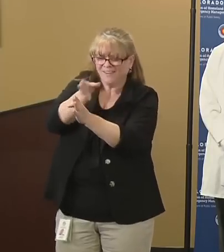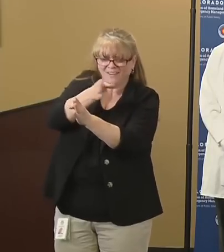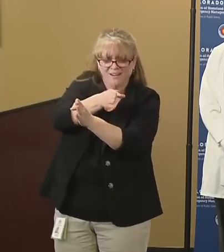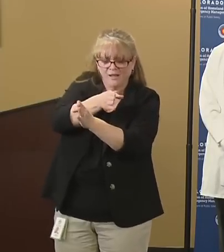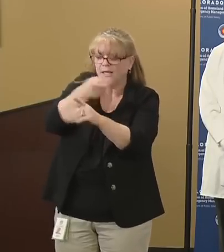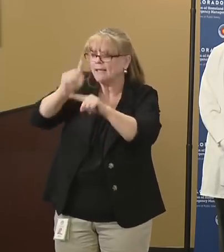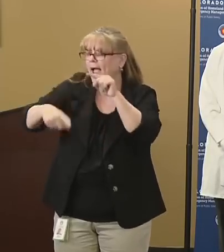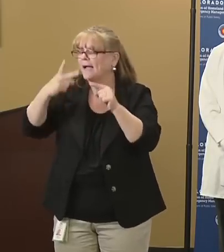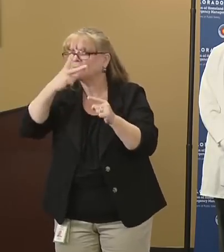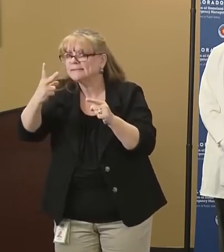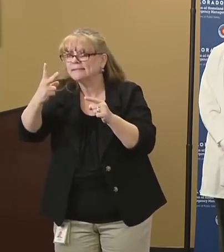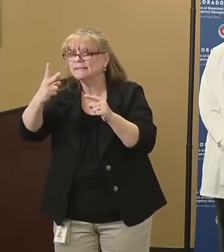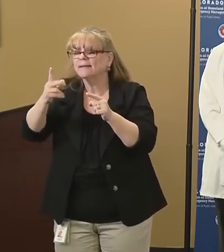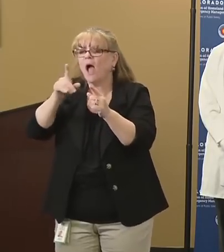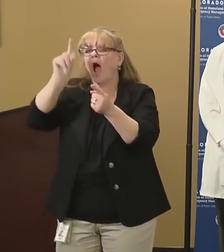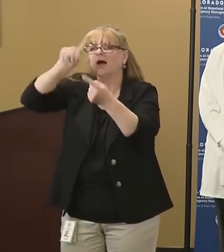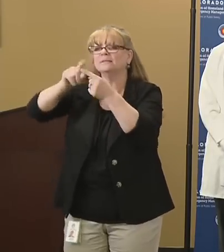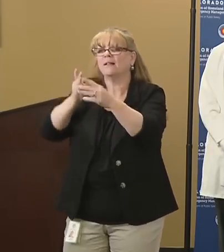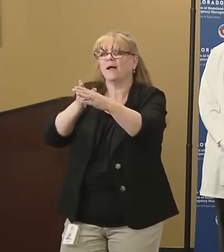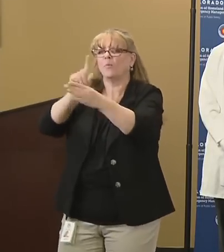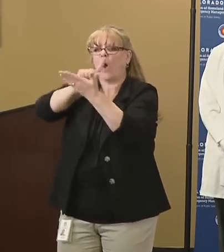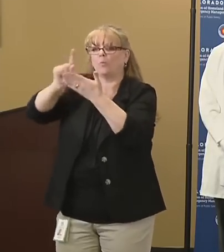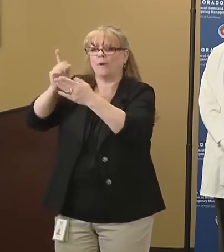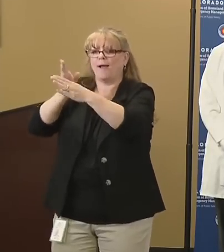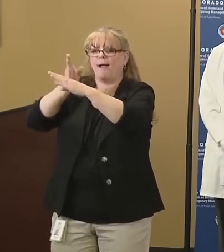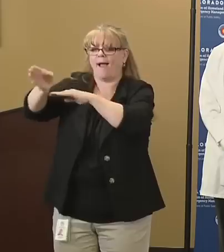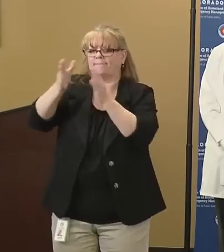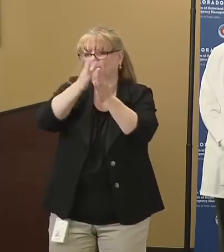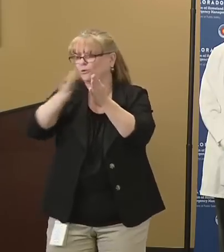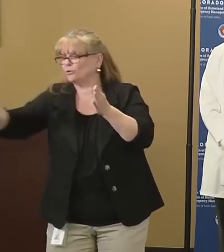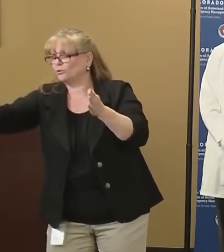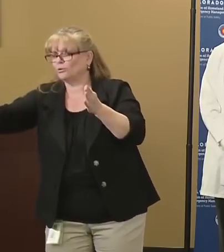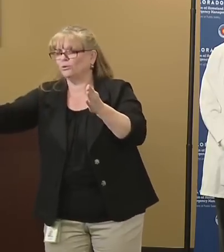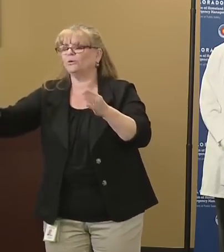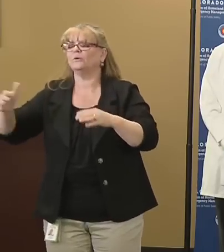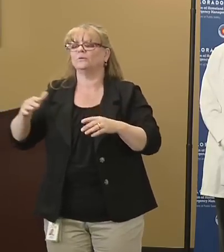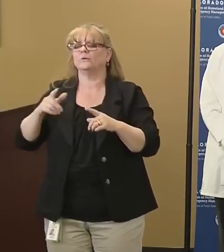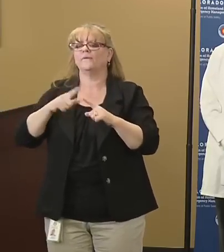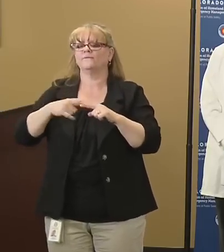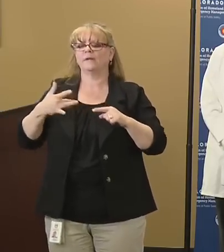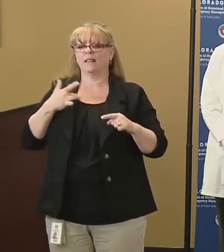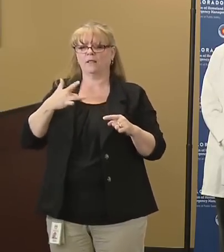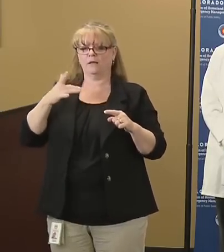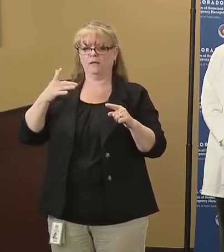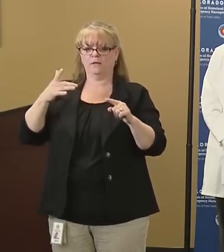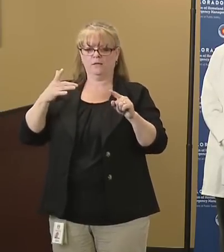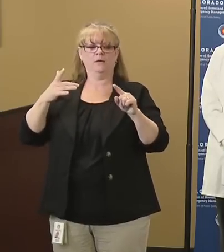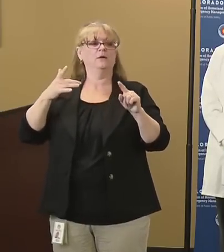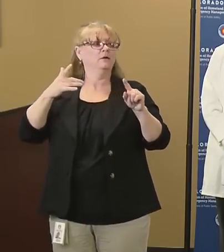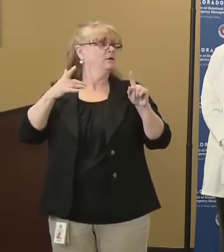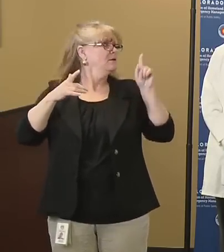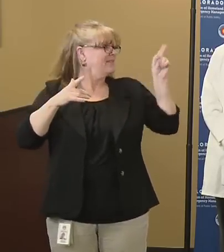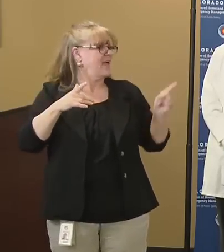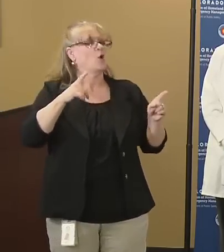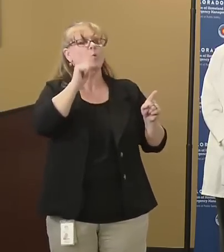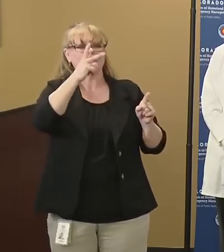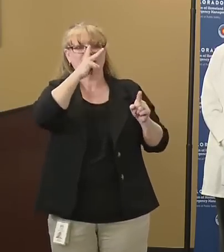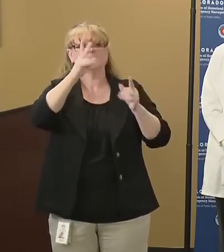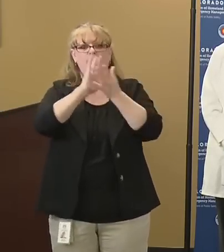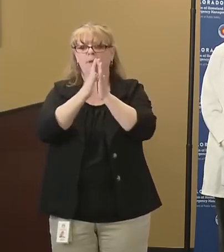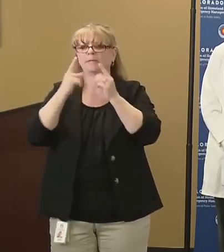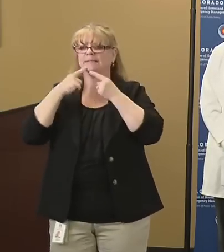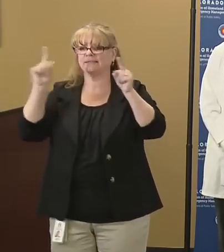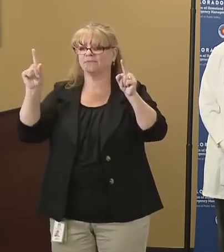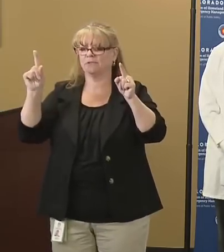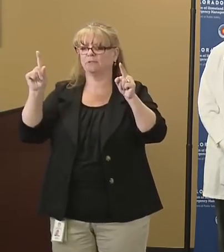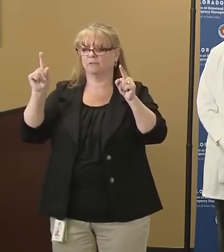demonstrable impact from these measures on the observed impact date that we indicate here. And so what we're going to be showing you today